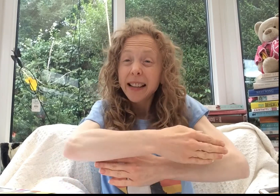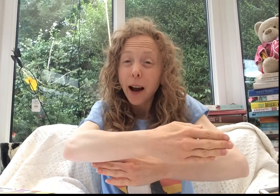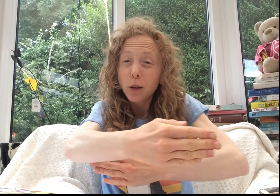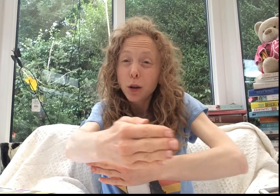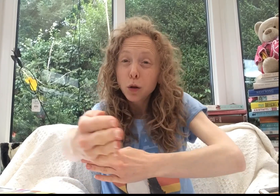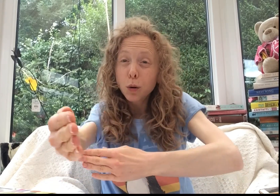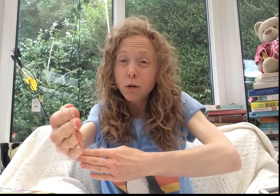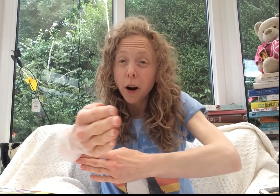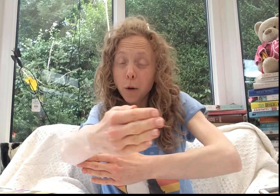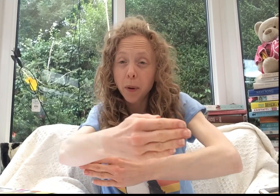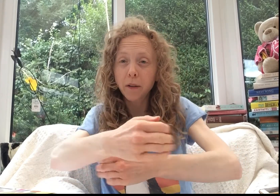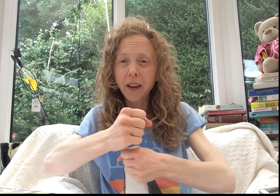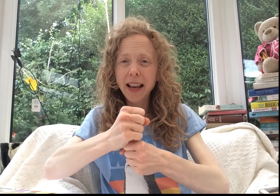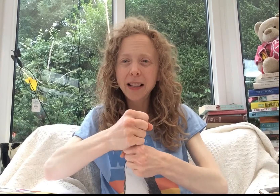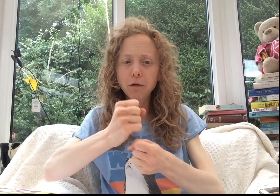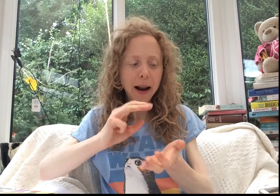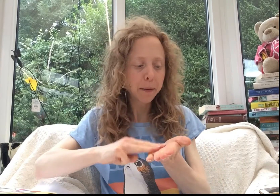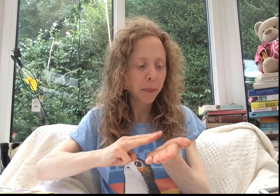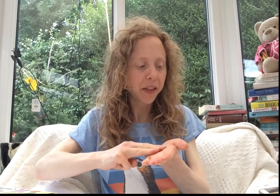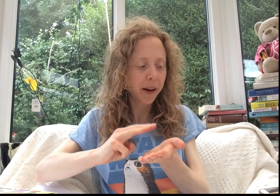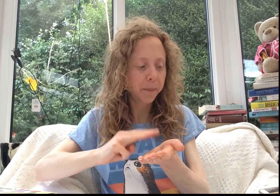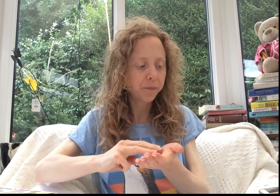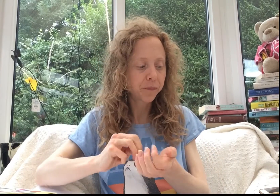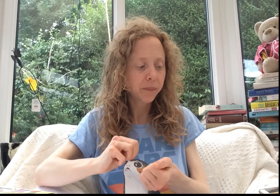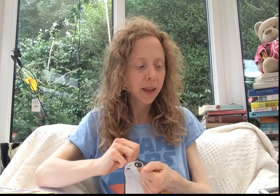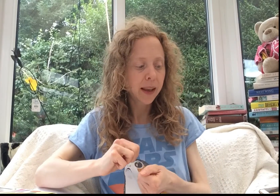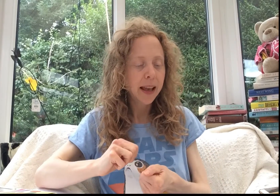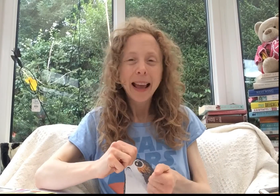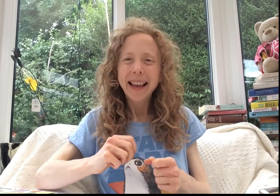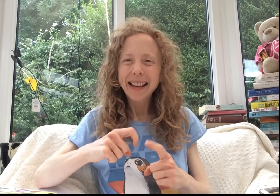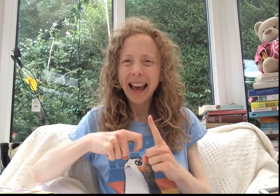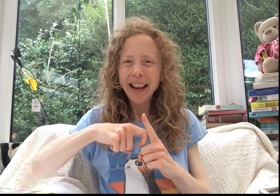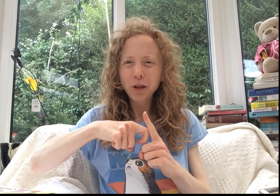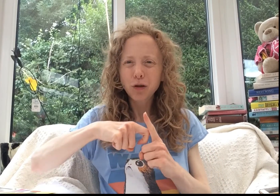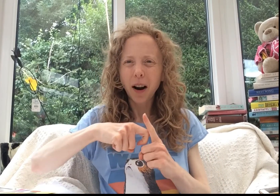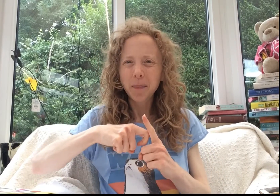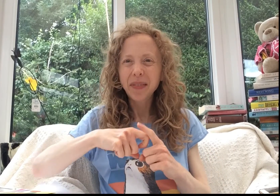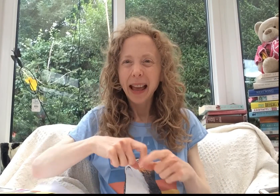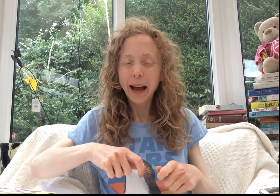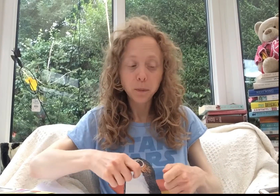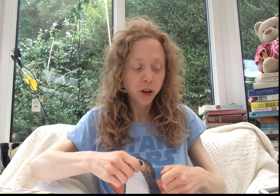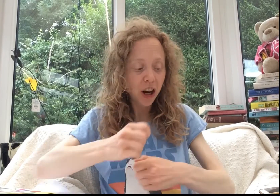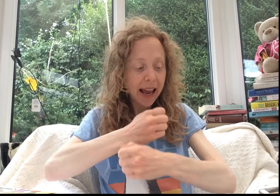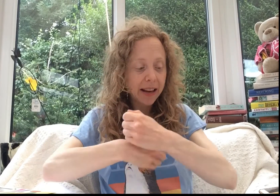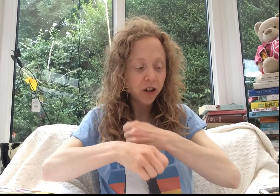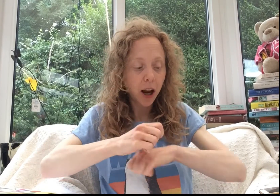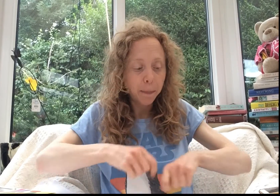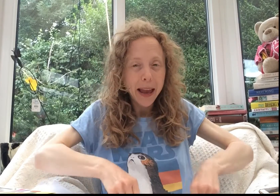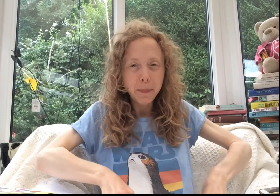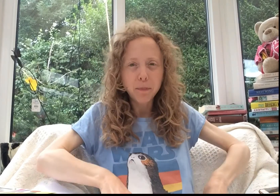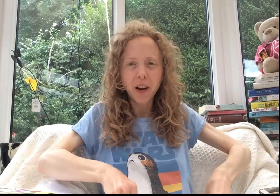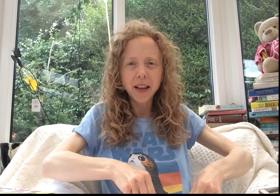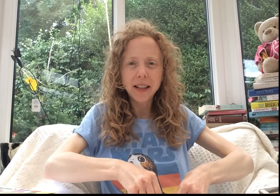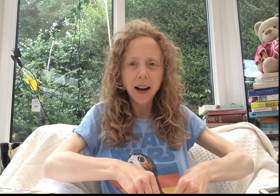held the door open for his grandmother. Kendra helped change her baby brother's